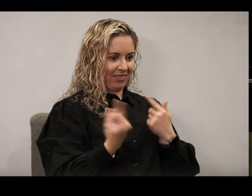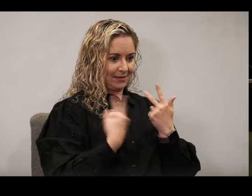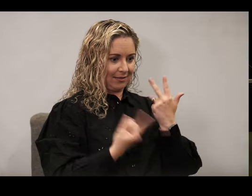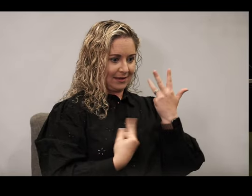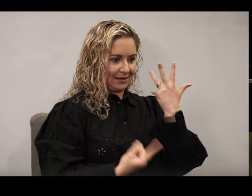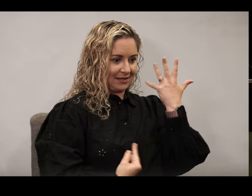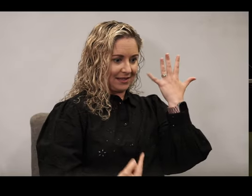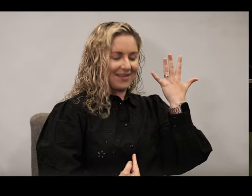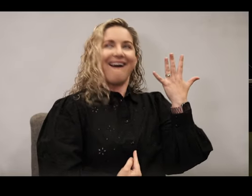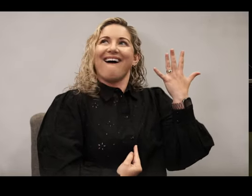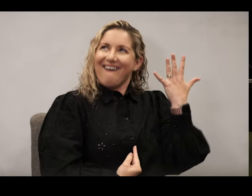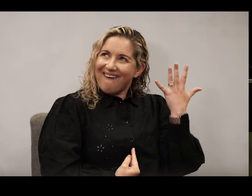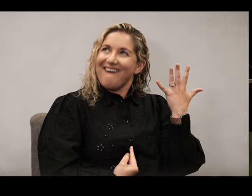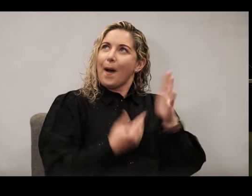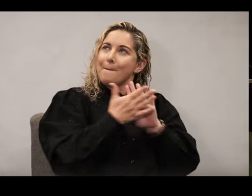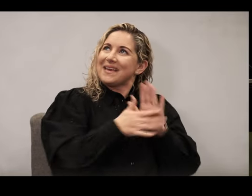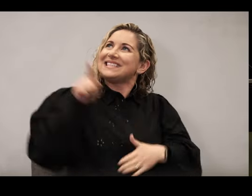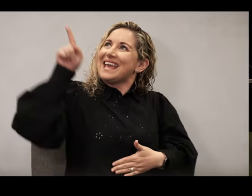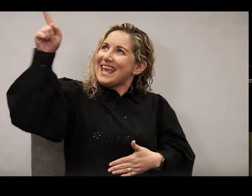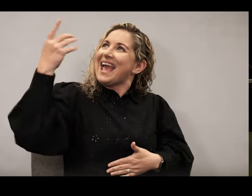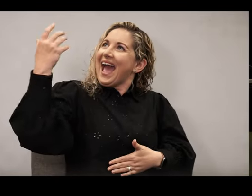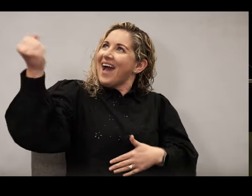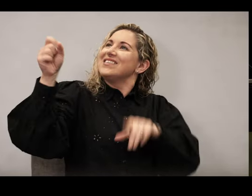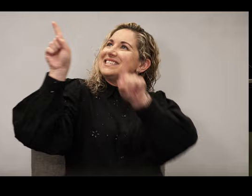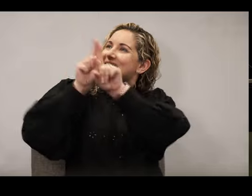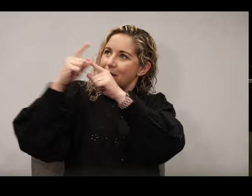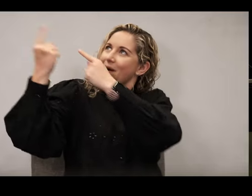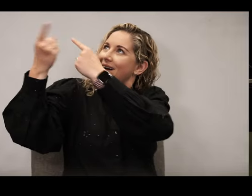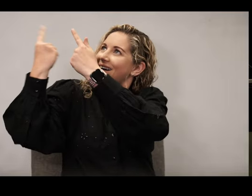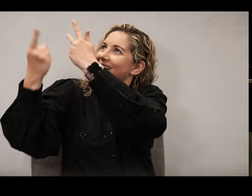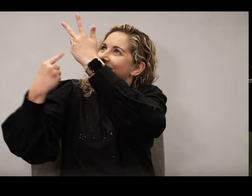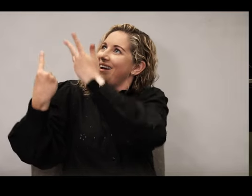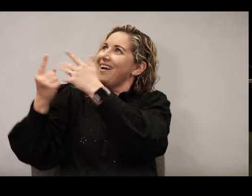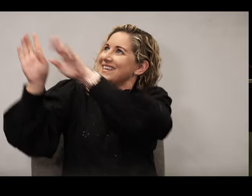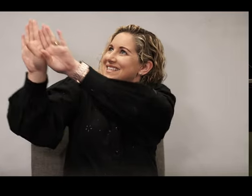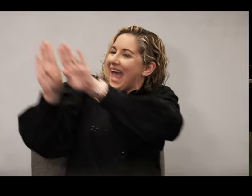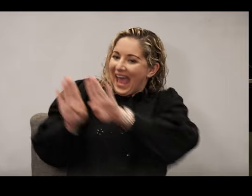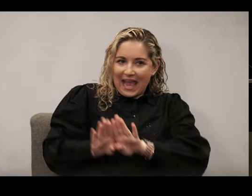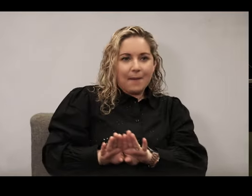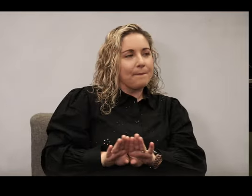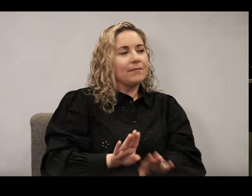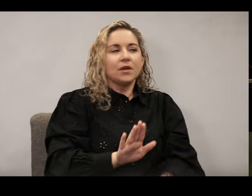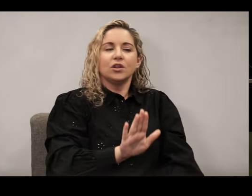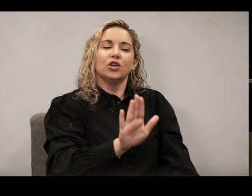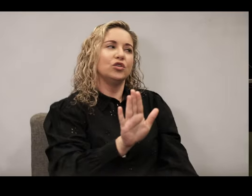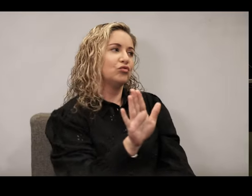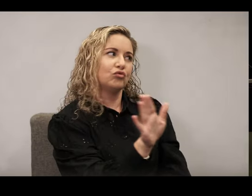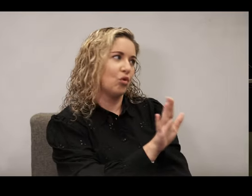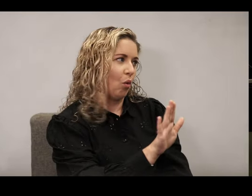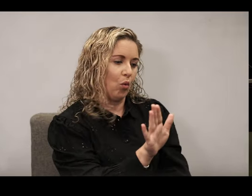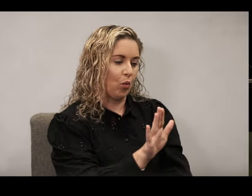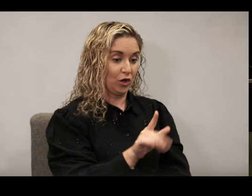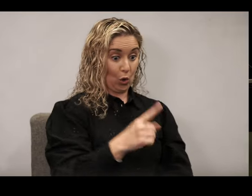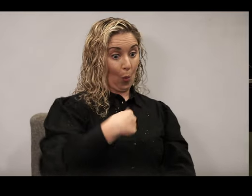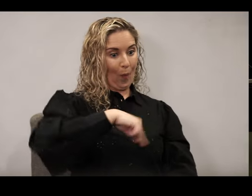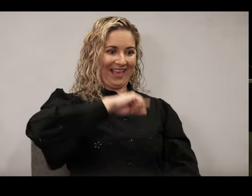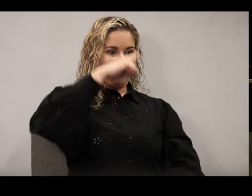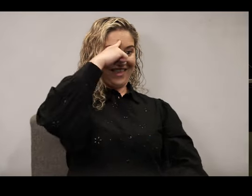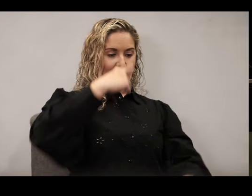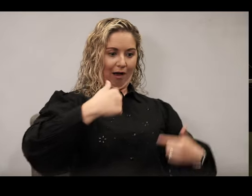from humanity to think we're created in the image of God, and so God must be like us, just bigger,